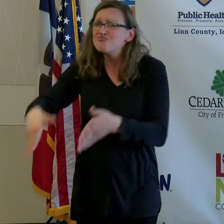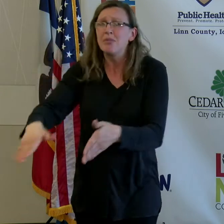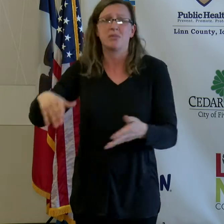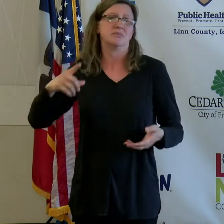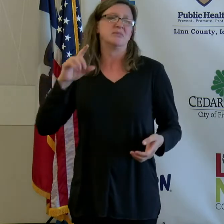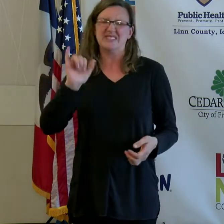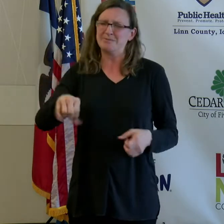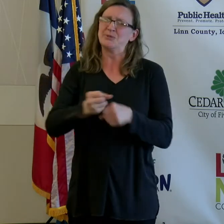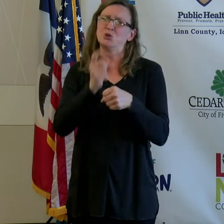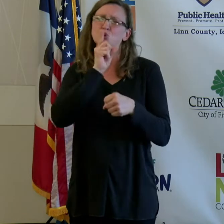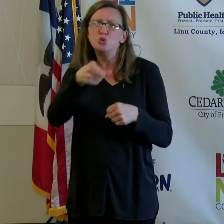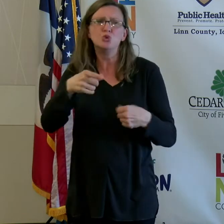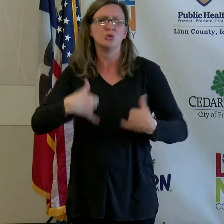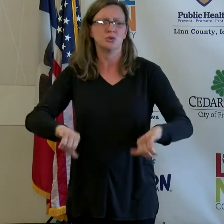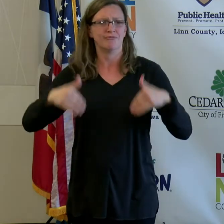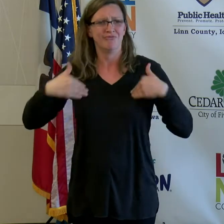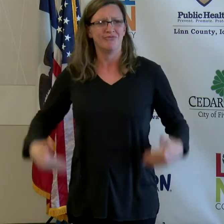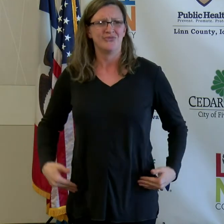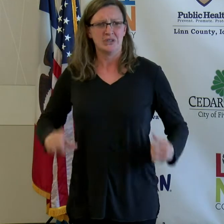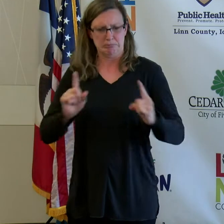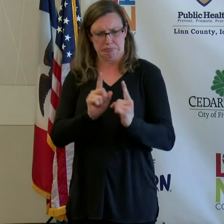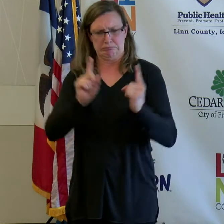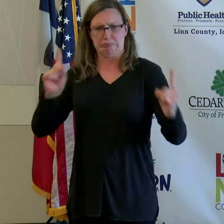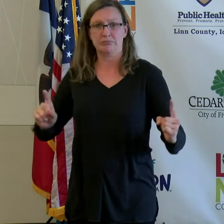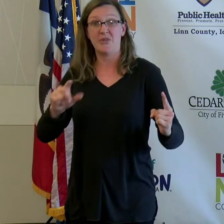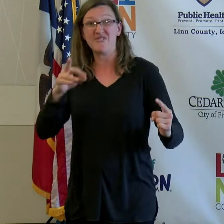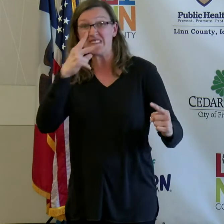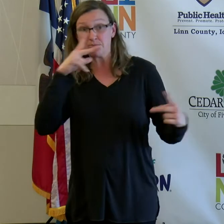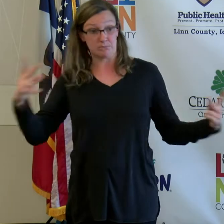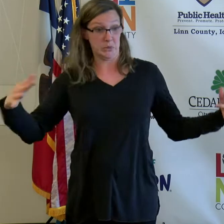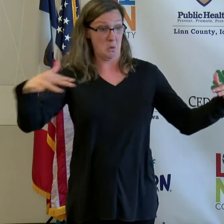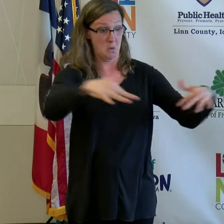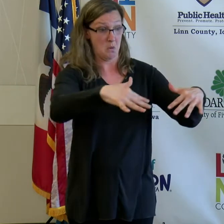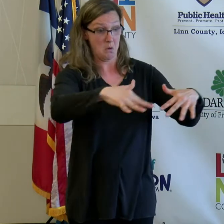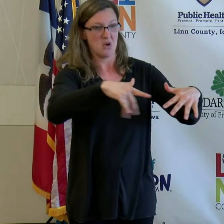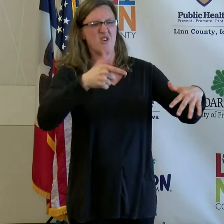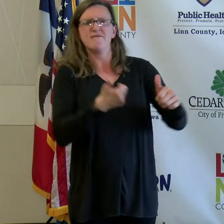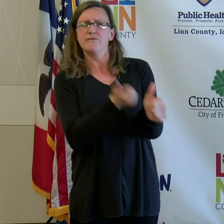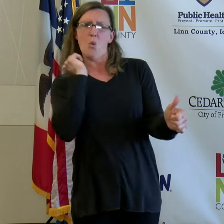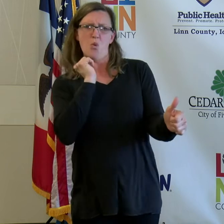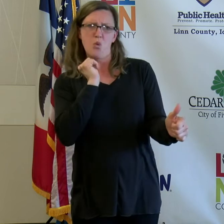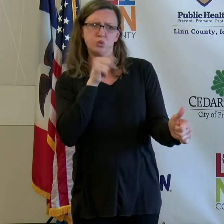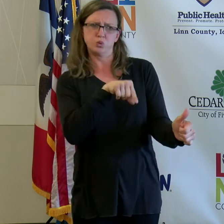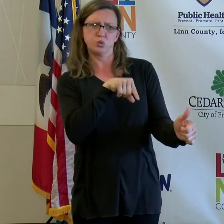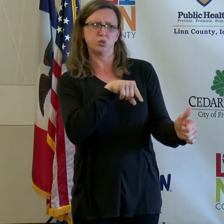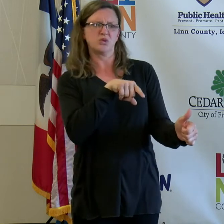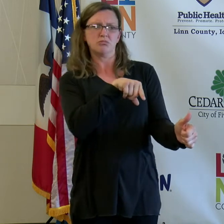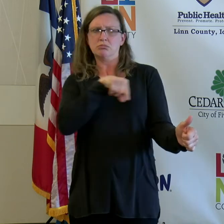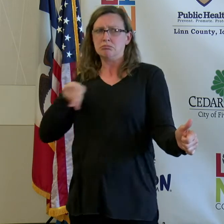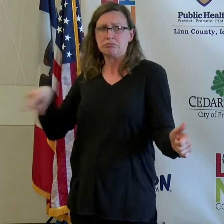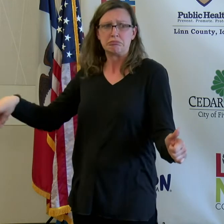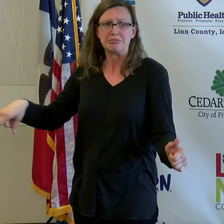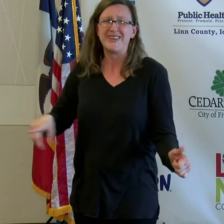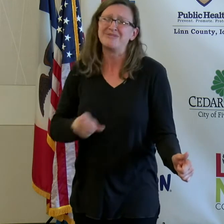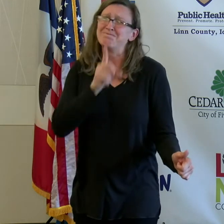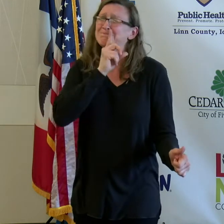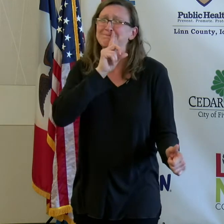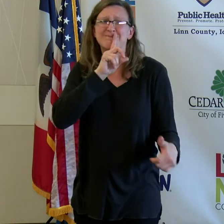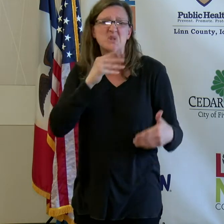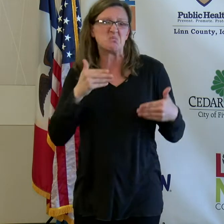risk for our citizens, we may be forced to close our parks and our trails like some other states have already done. I hope it doesn't come to that.